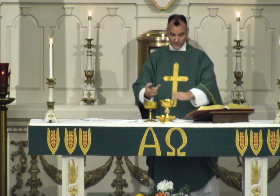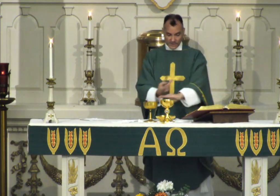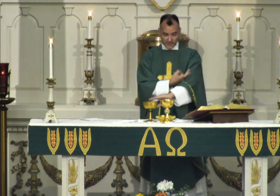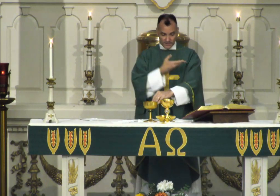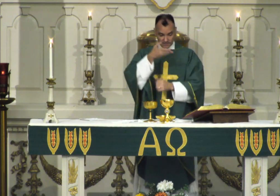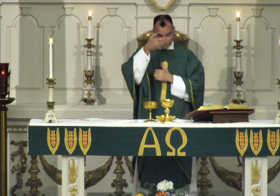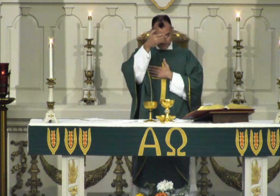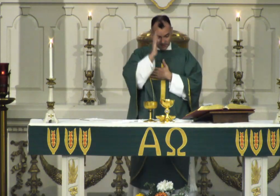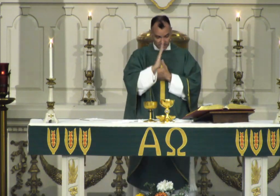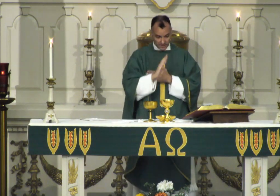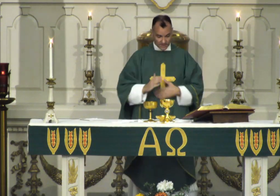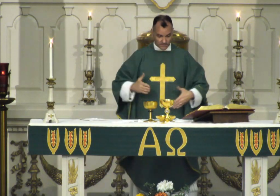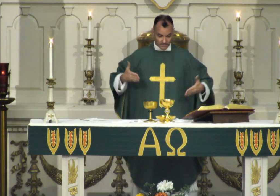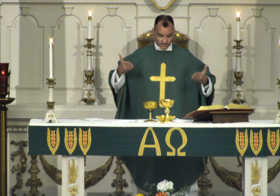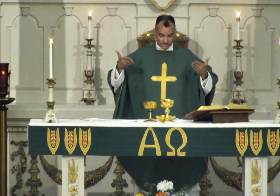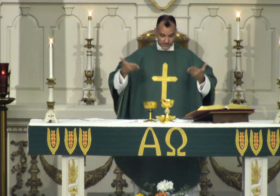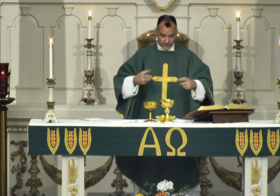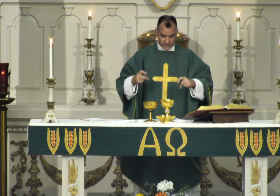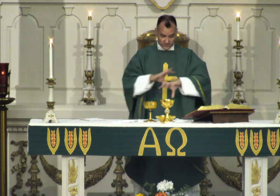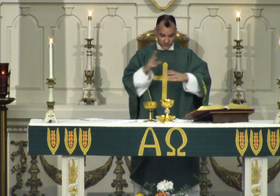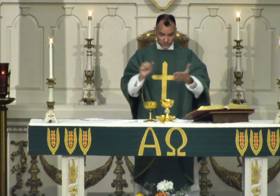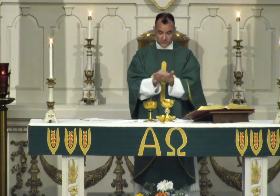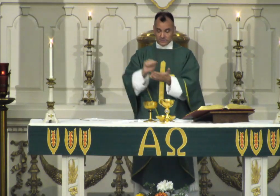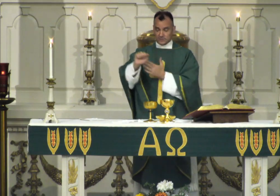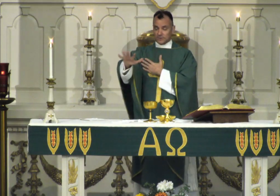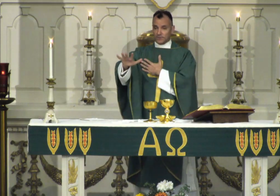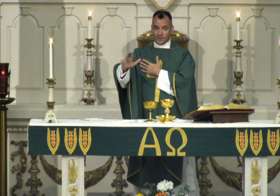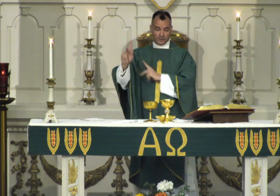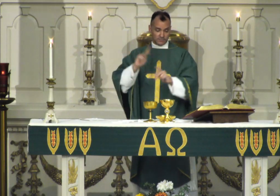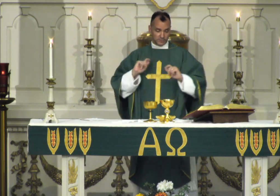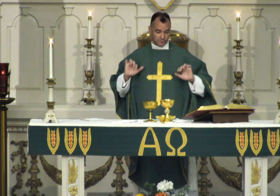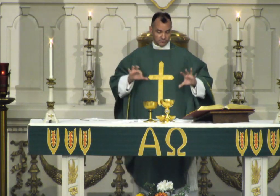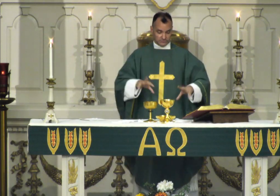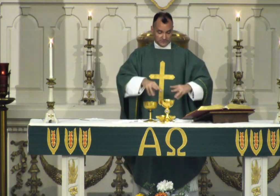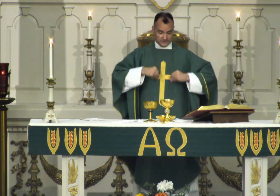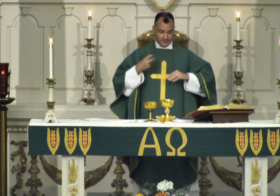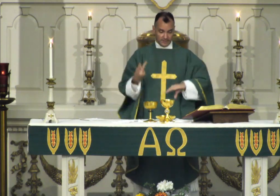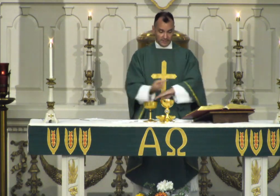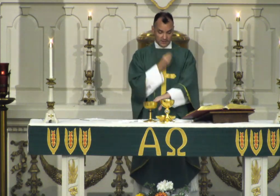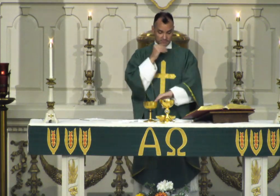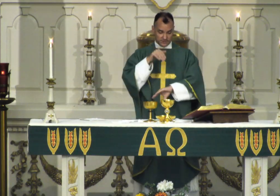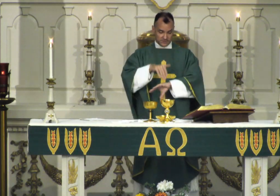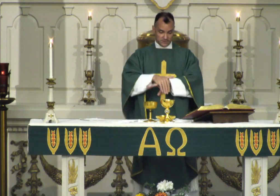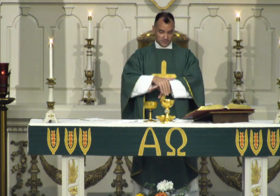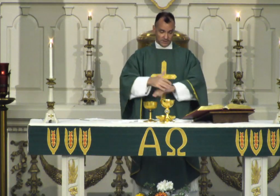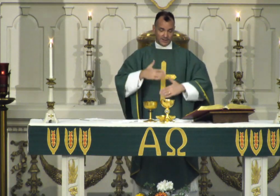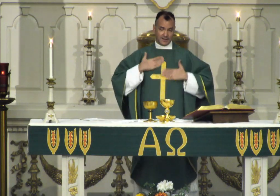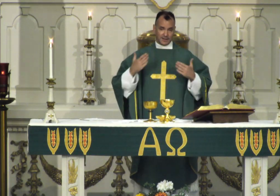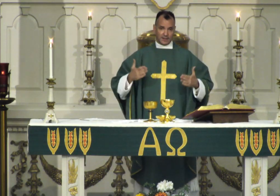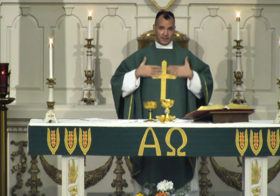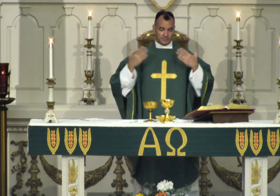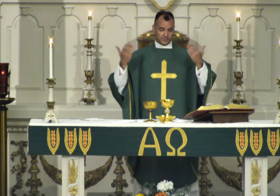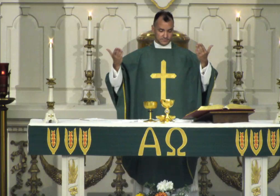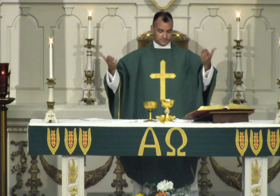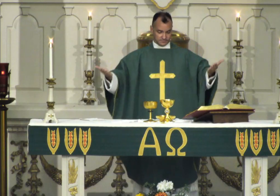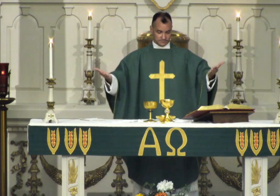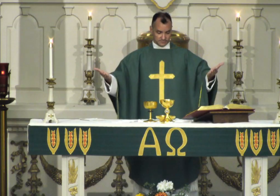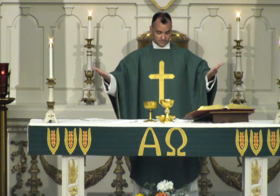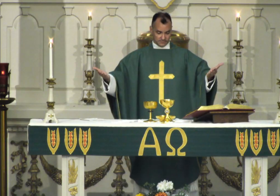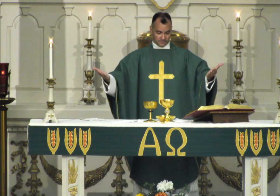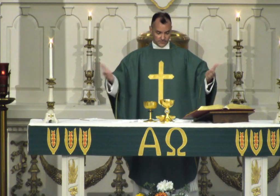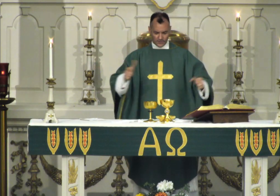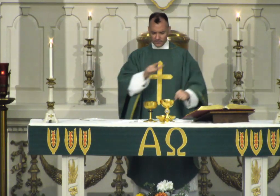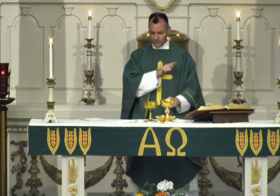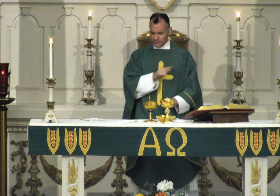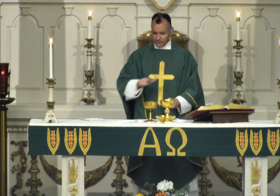Behold the Lamb of God. Behold him who takes away the sins of the world. Blessed are those called to the supper of the